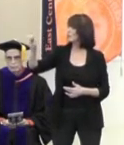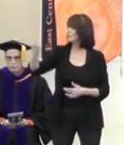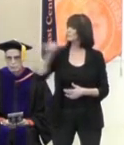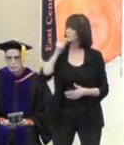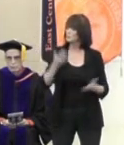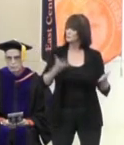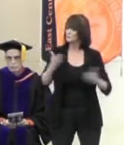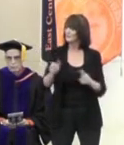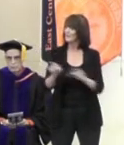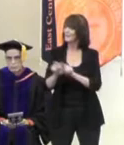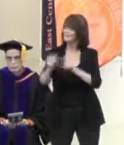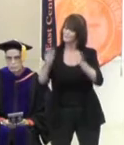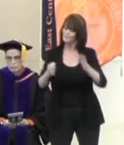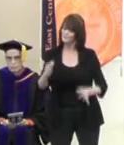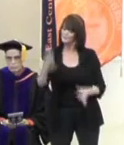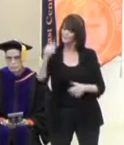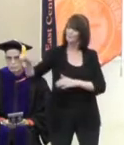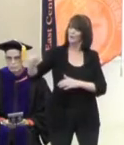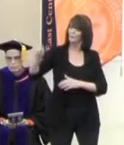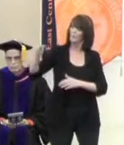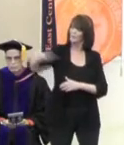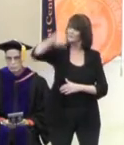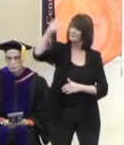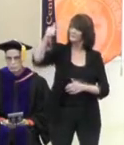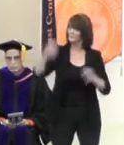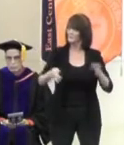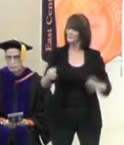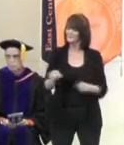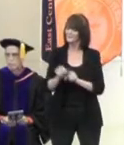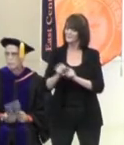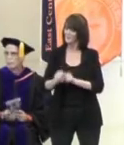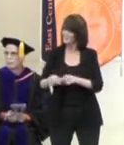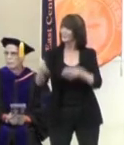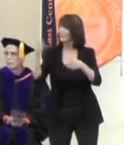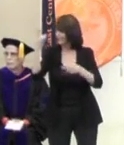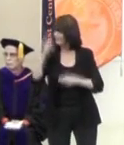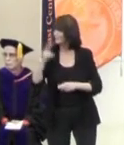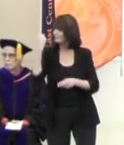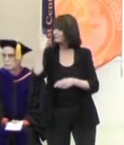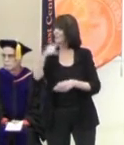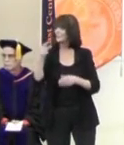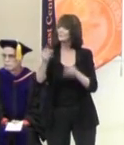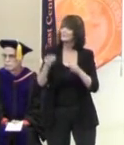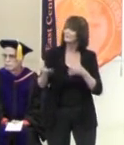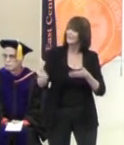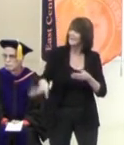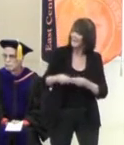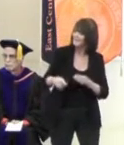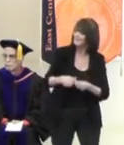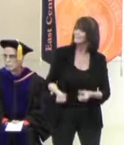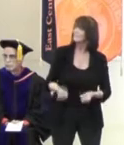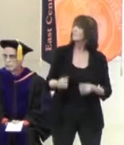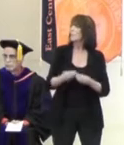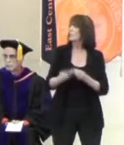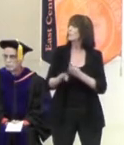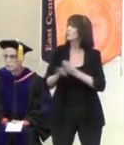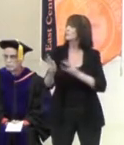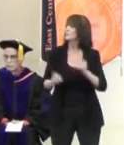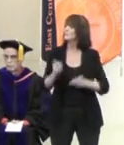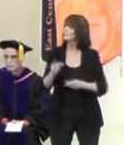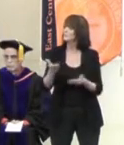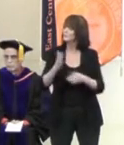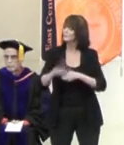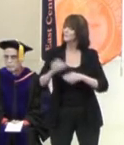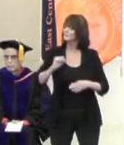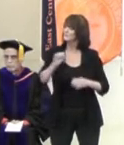the Oklahoma Supreme Court. He is also credited with increasing the numbers of minorities serving on state boards,